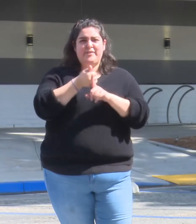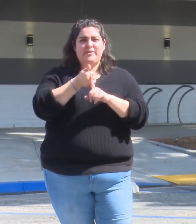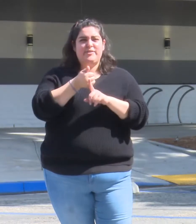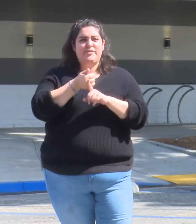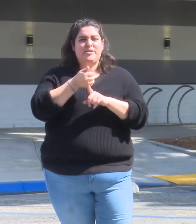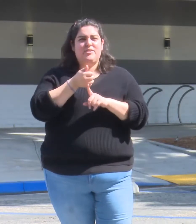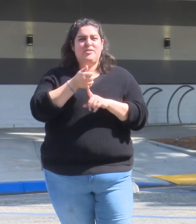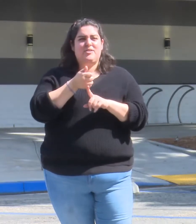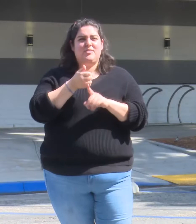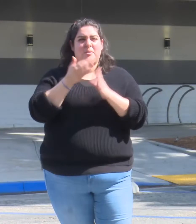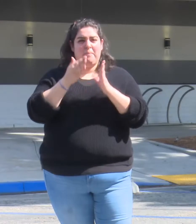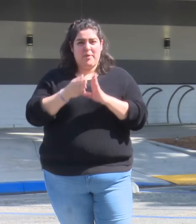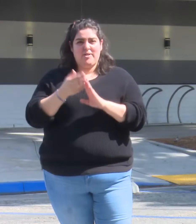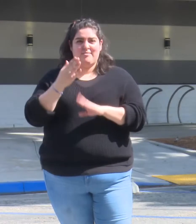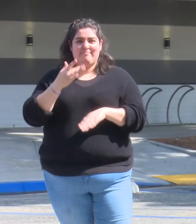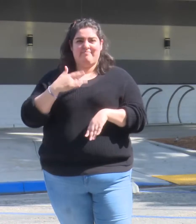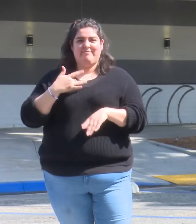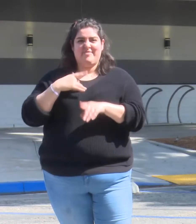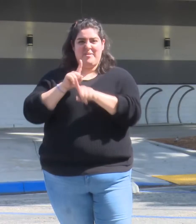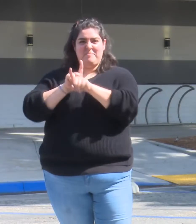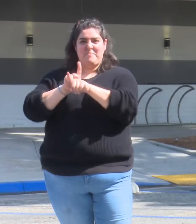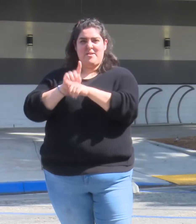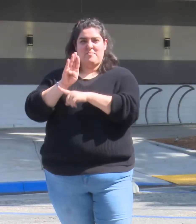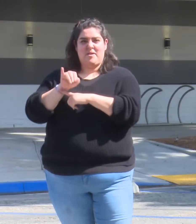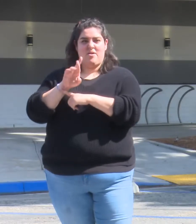who was mentored by Ron? Raise your hand.